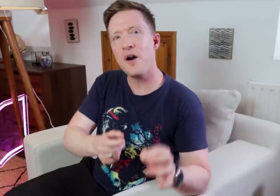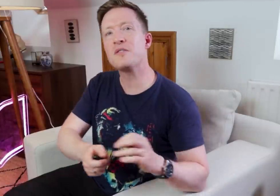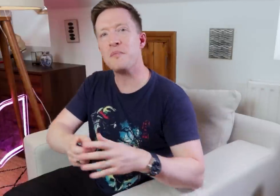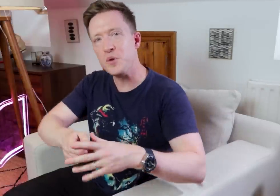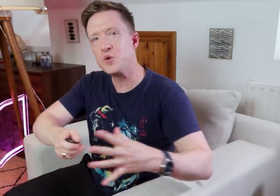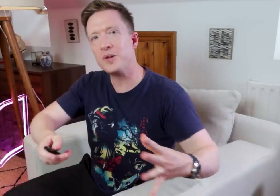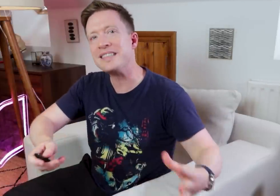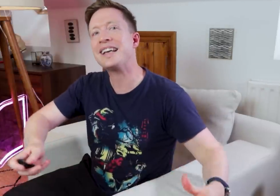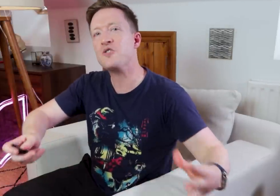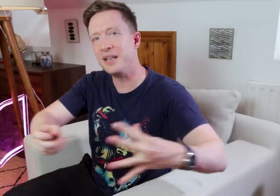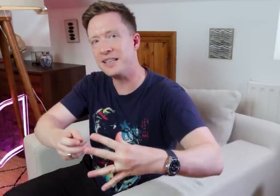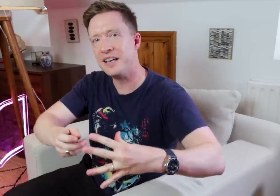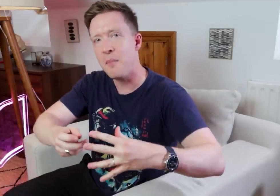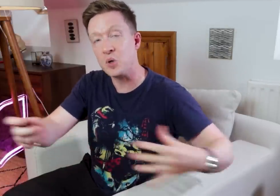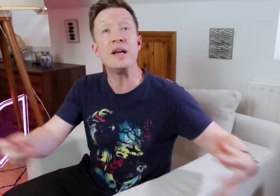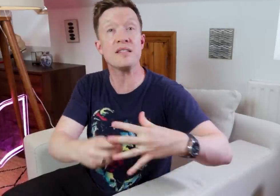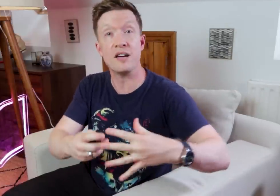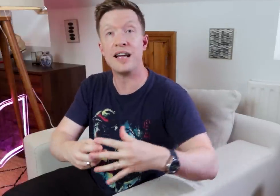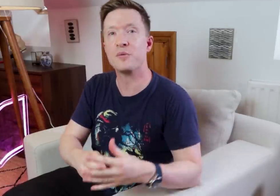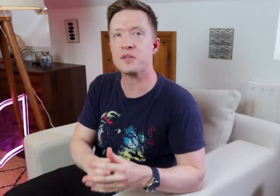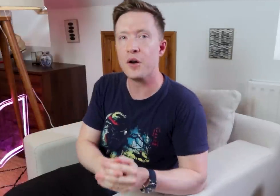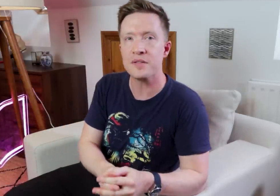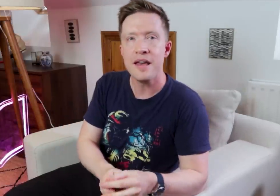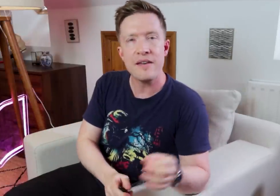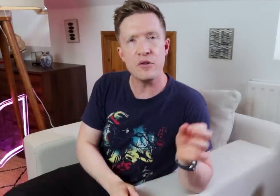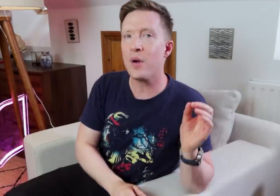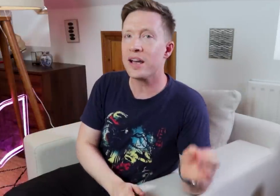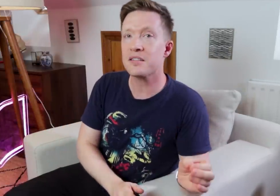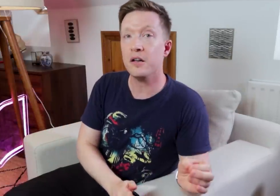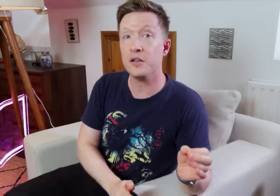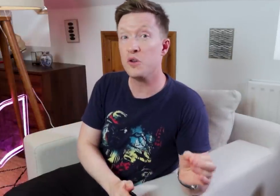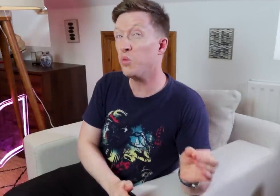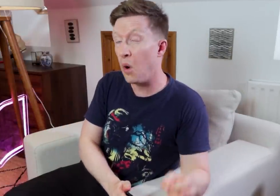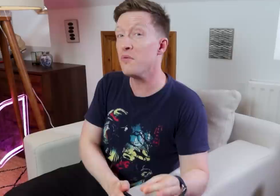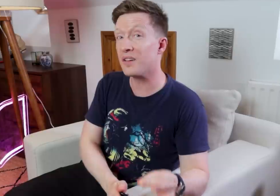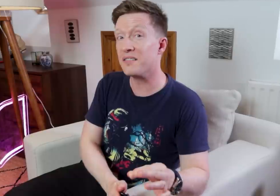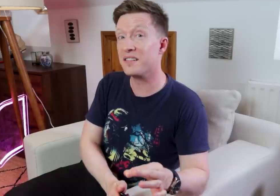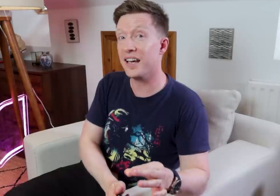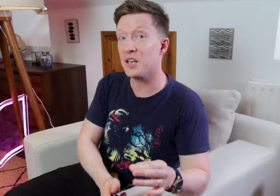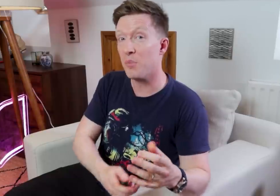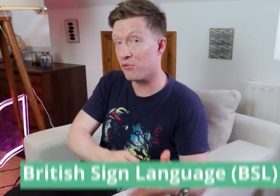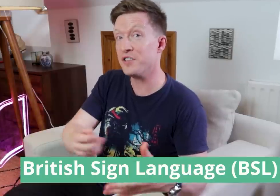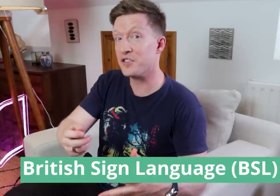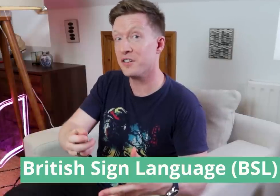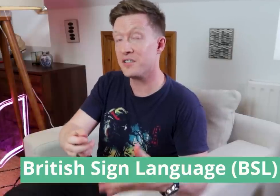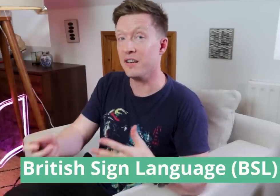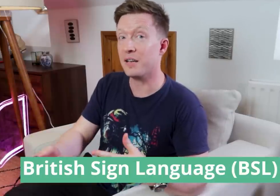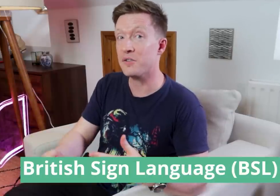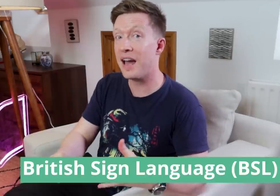as far as mutual intelligibility between sign languages goes, if you know ASL, you won't understand British sign language